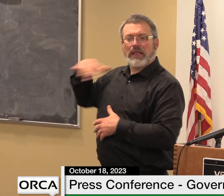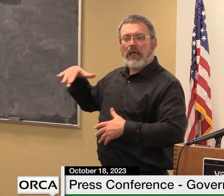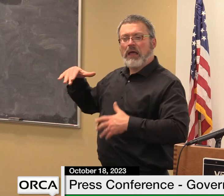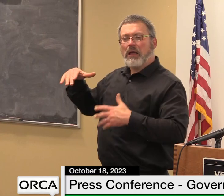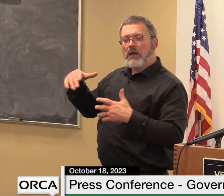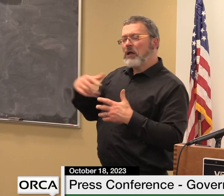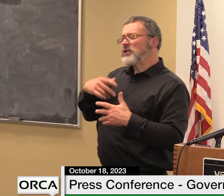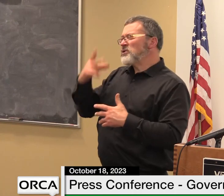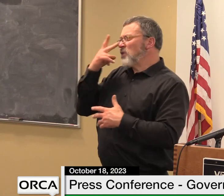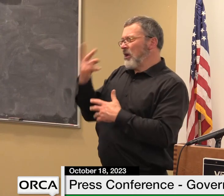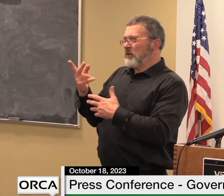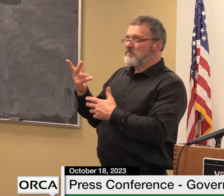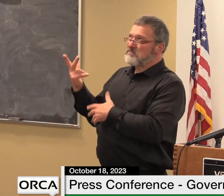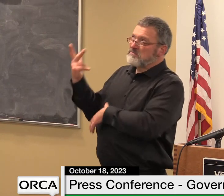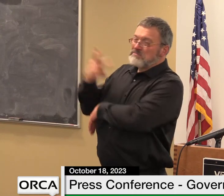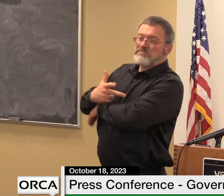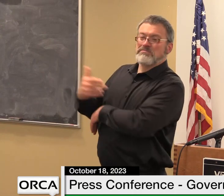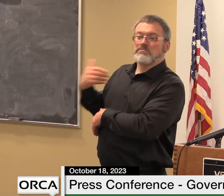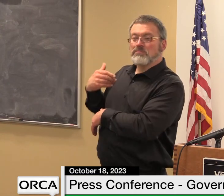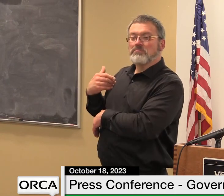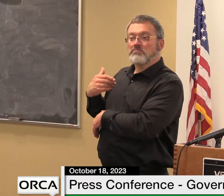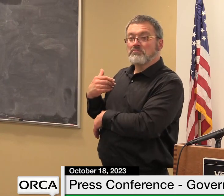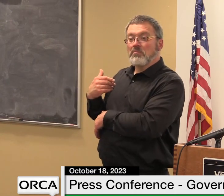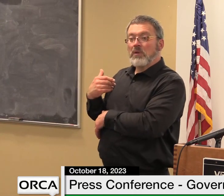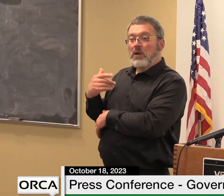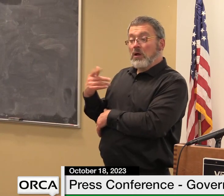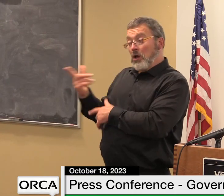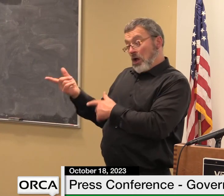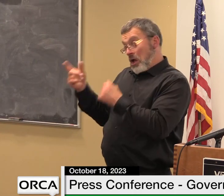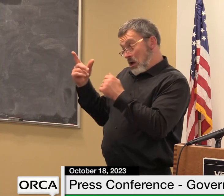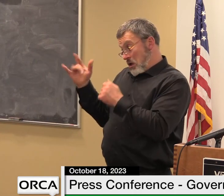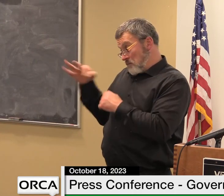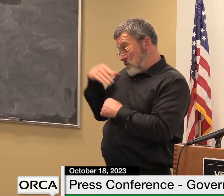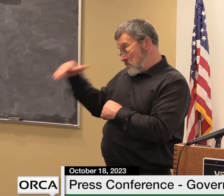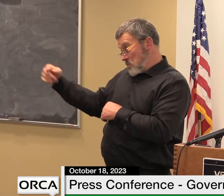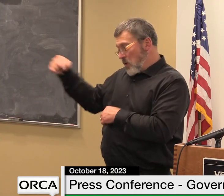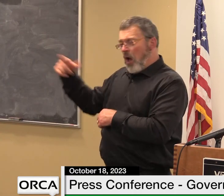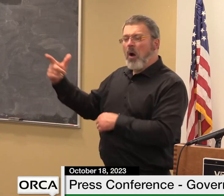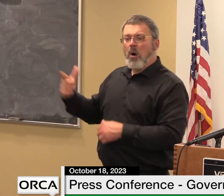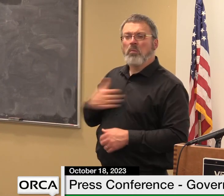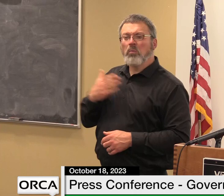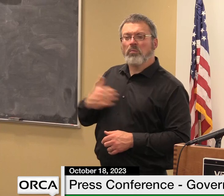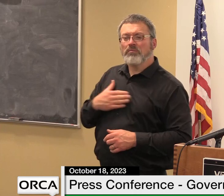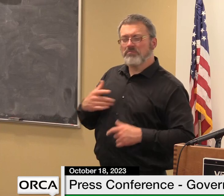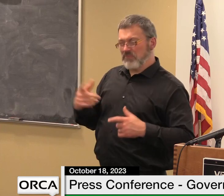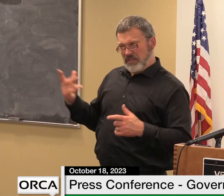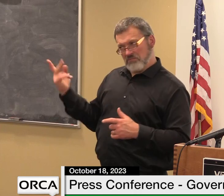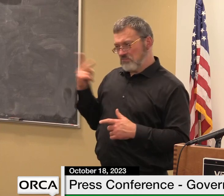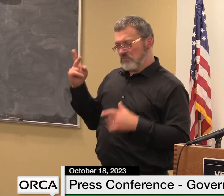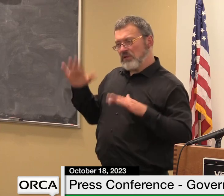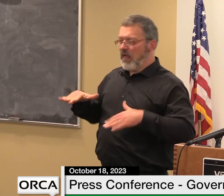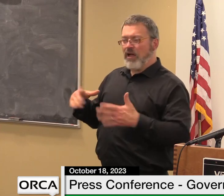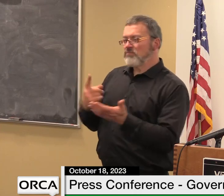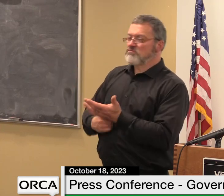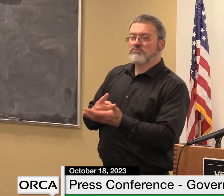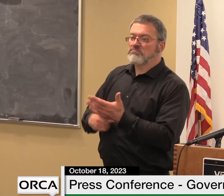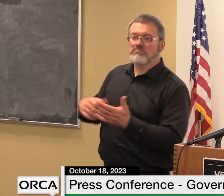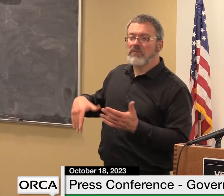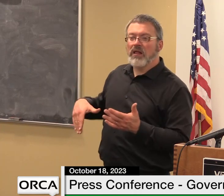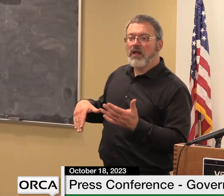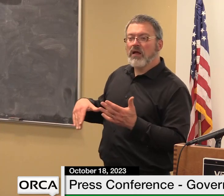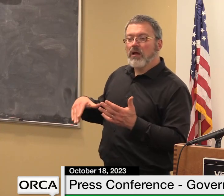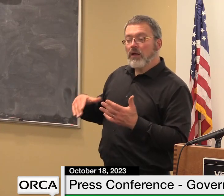and I'm sure he'd be willing to come back in and talk about that as we enter flu season and COVID